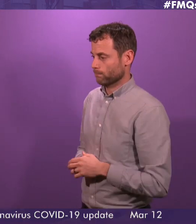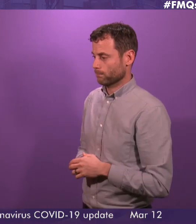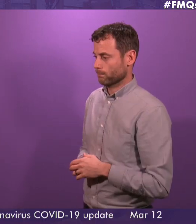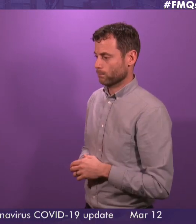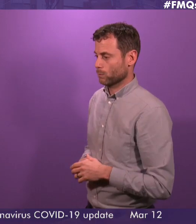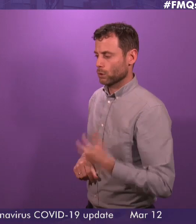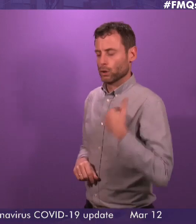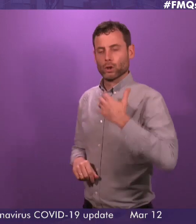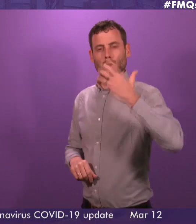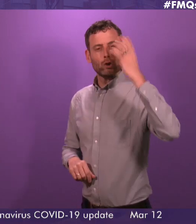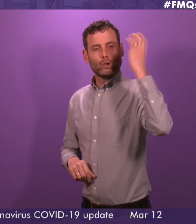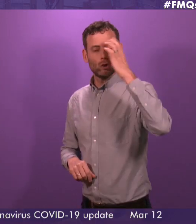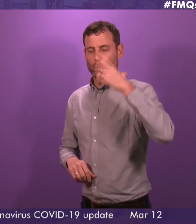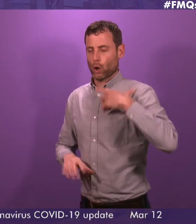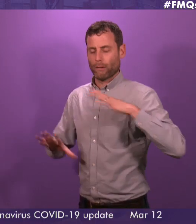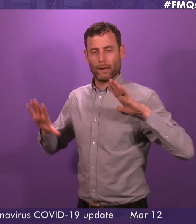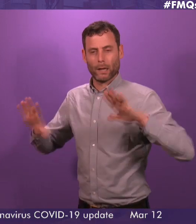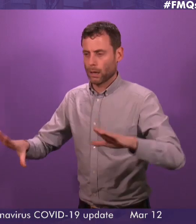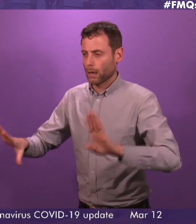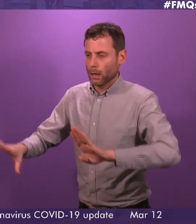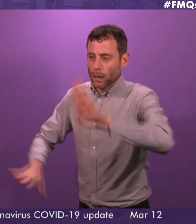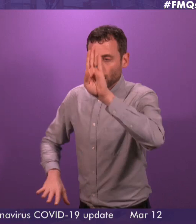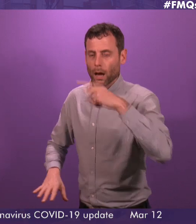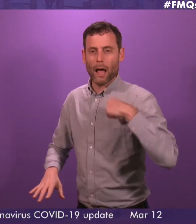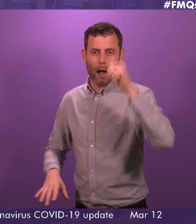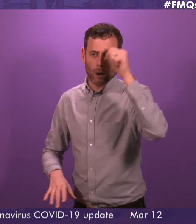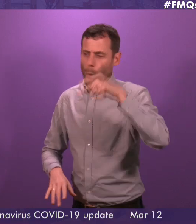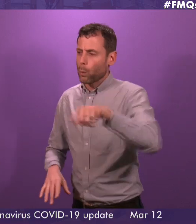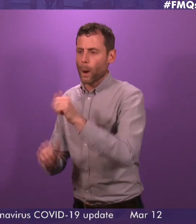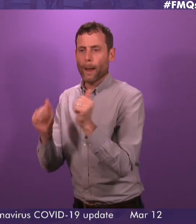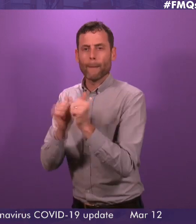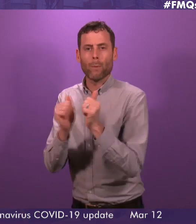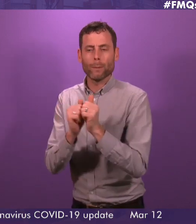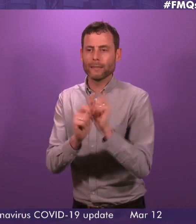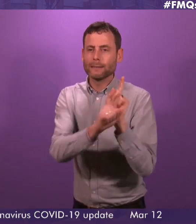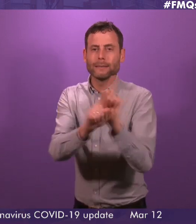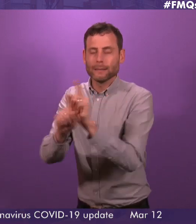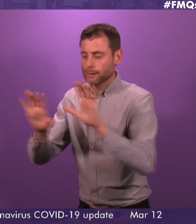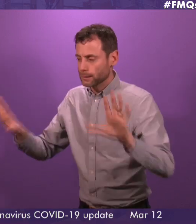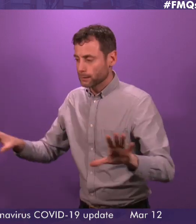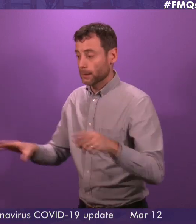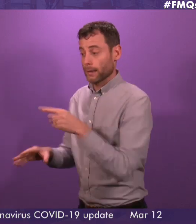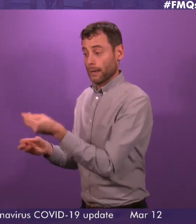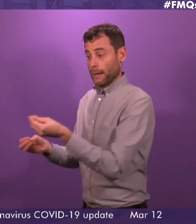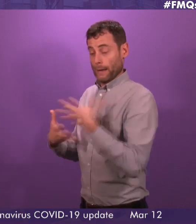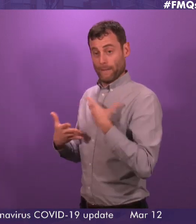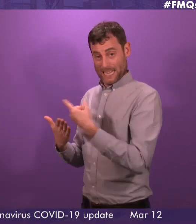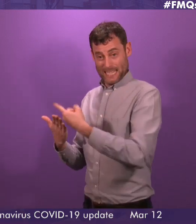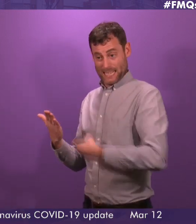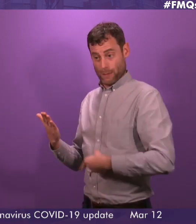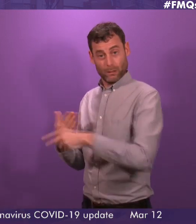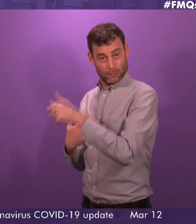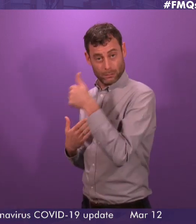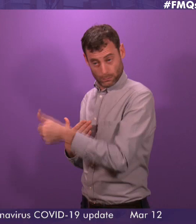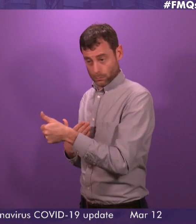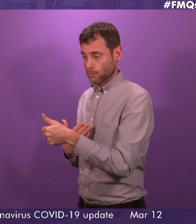to do this and to hold the Parliament up because I know people have appointments they want to get to. We've been provided with this statement quite rightly by yourself,